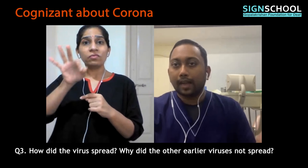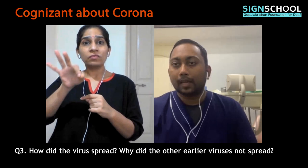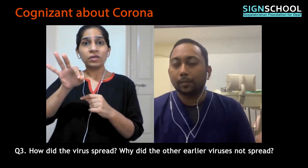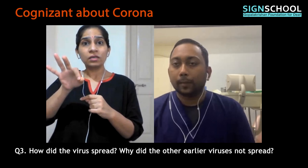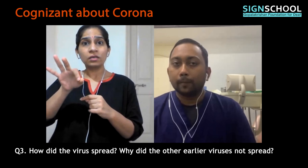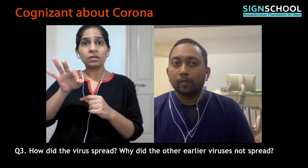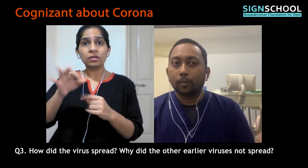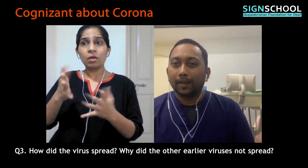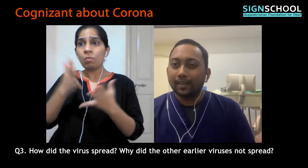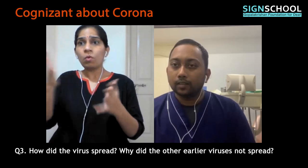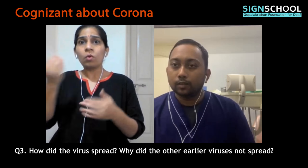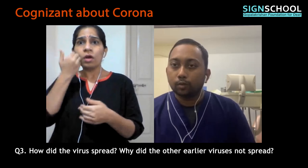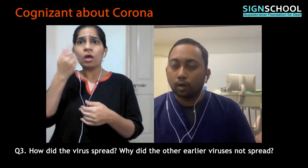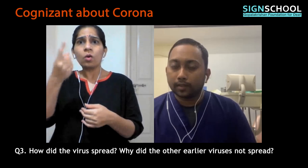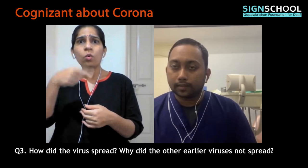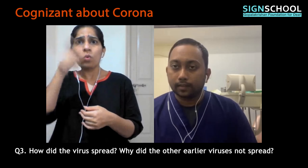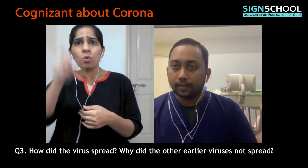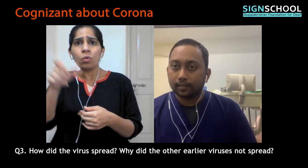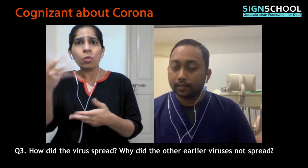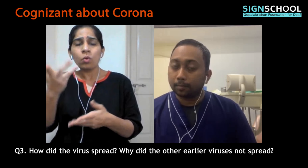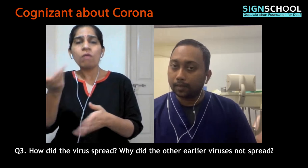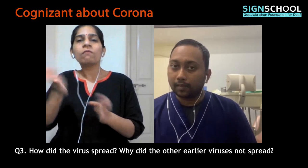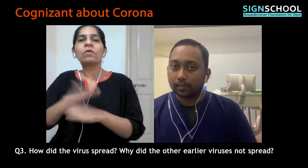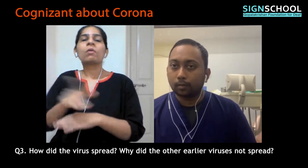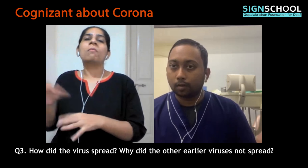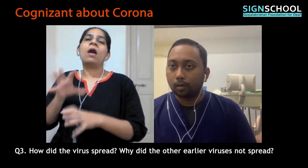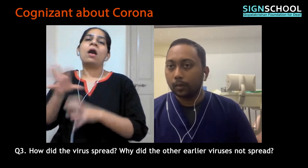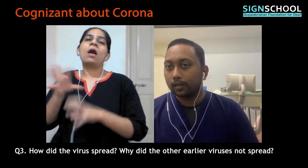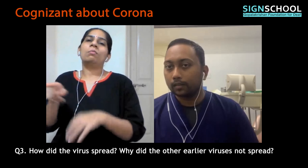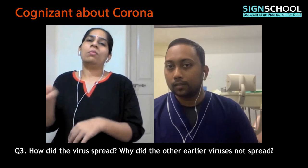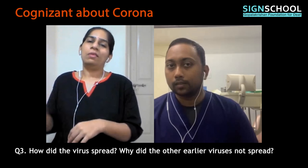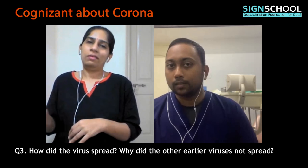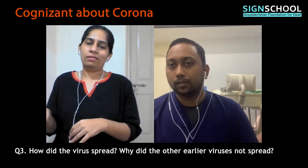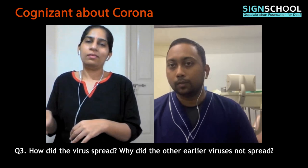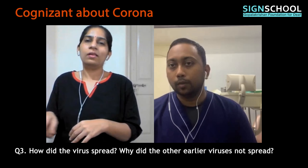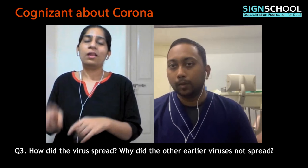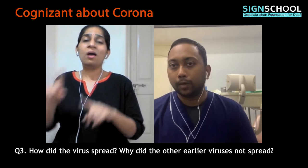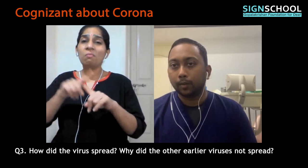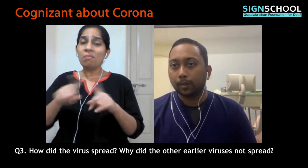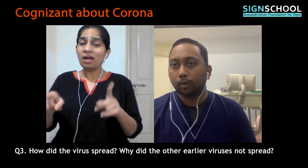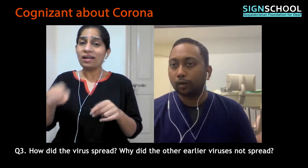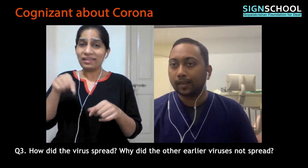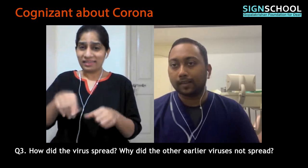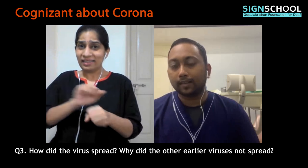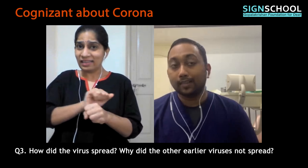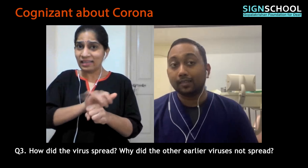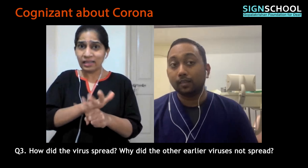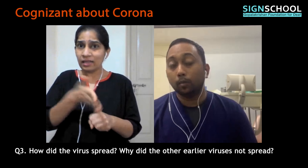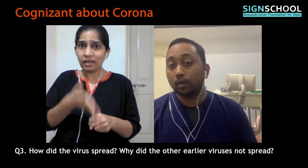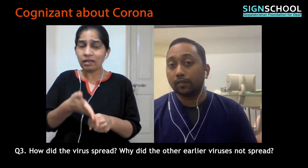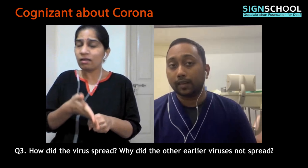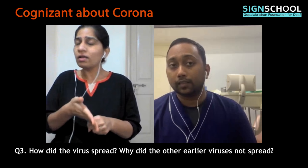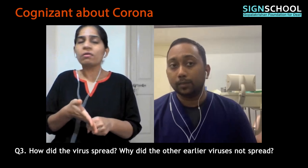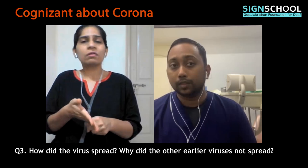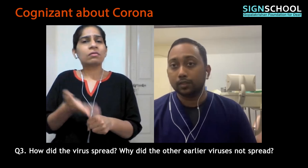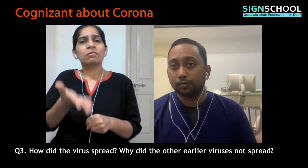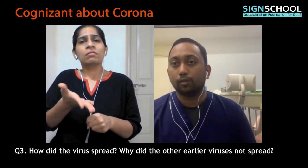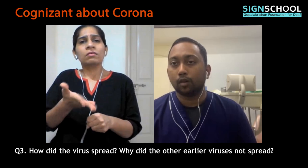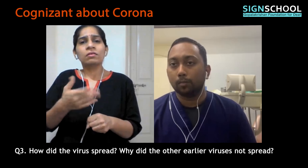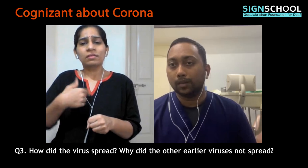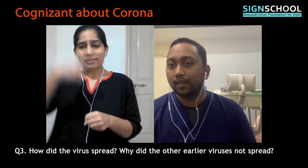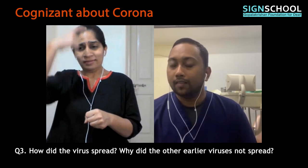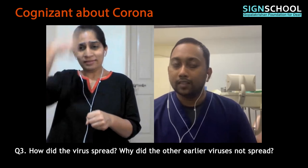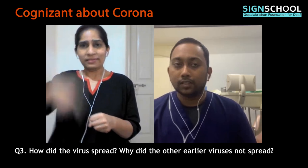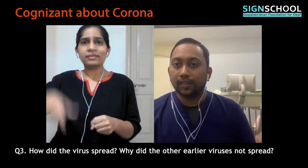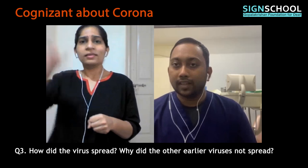the animal. So mainly it's a zoonotic disease, but whereas coronavirus is human to human contact. It is the mode of transmission is